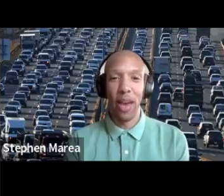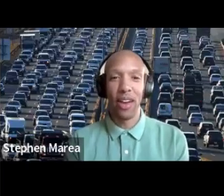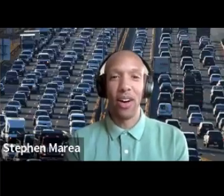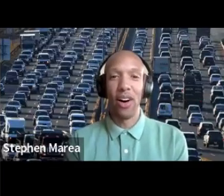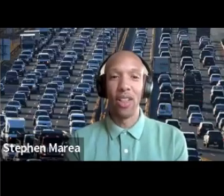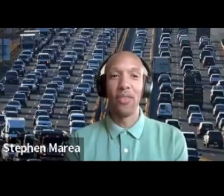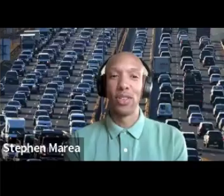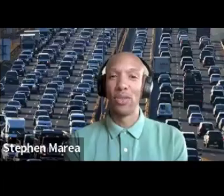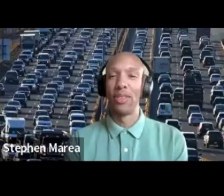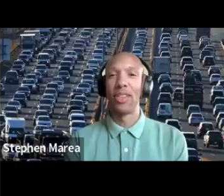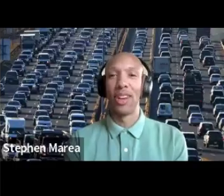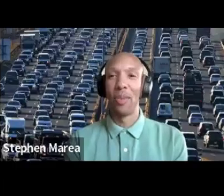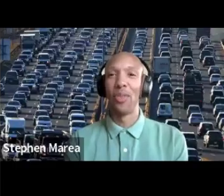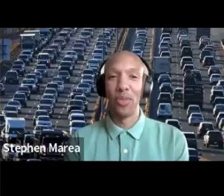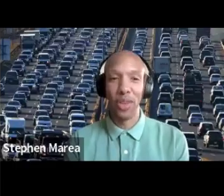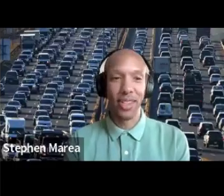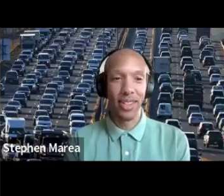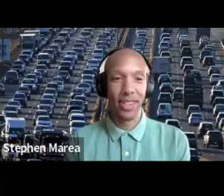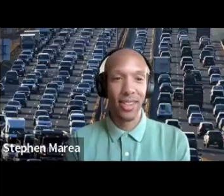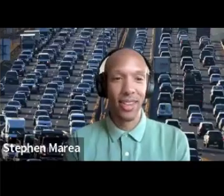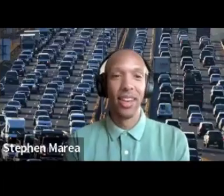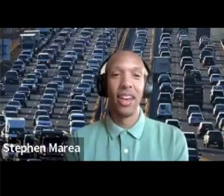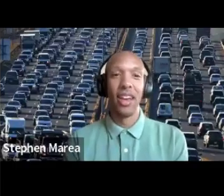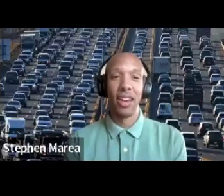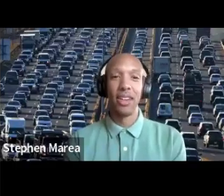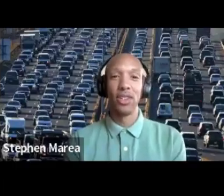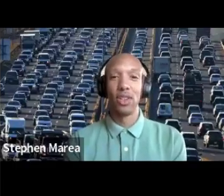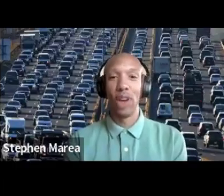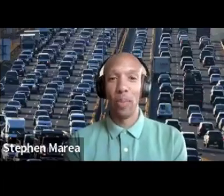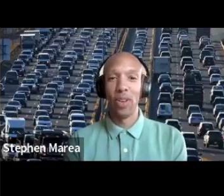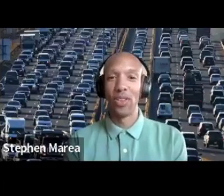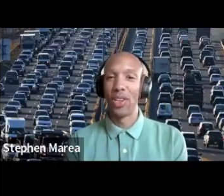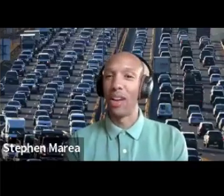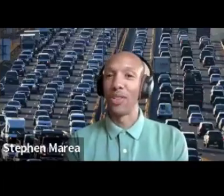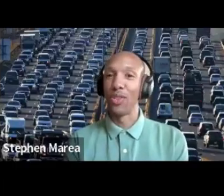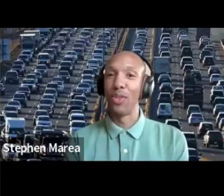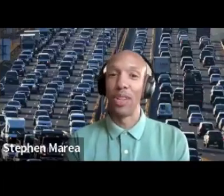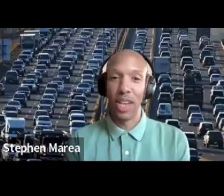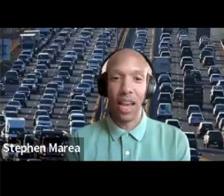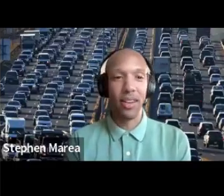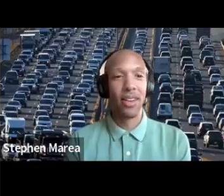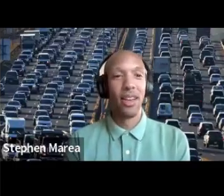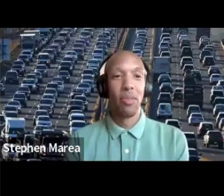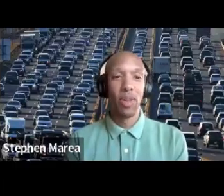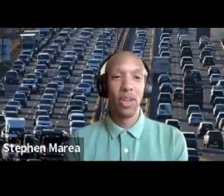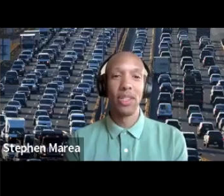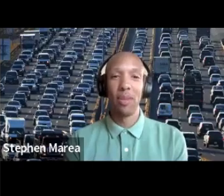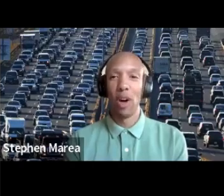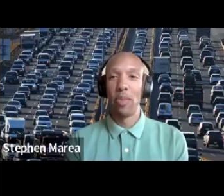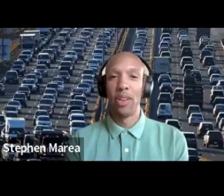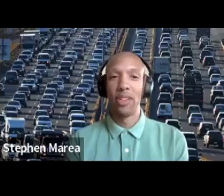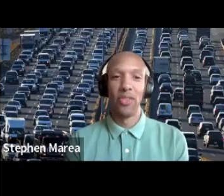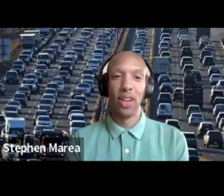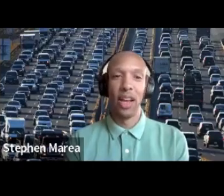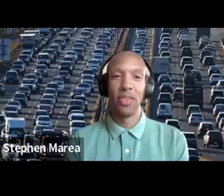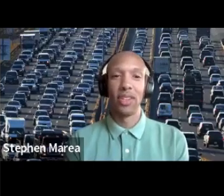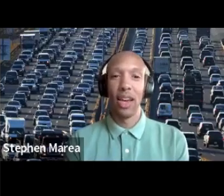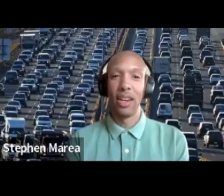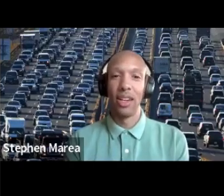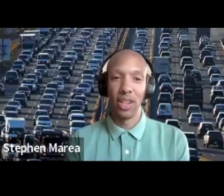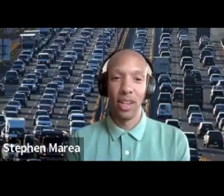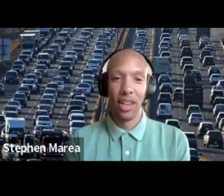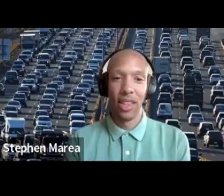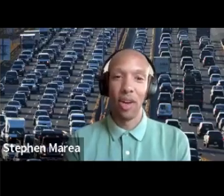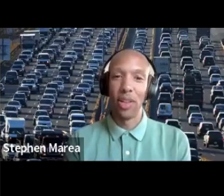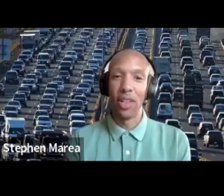to welcome back all of our students in a couple of weeks. In addition to dropping your child's school in the chat, please take a moment to fill out